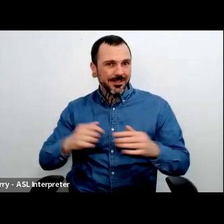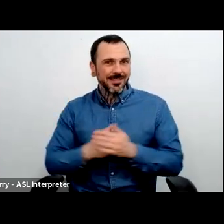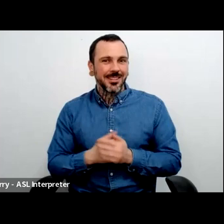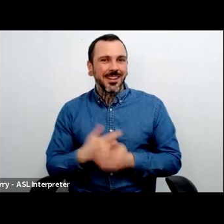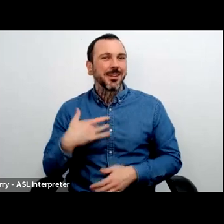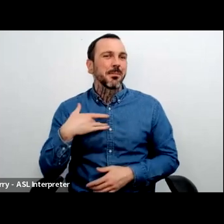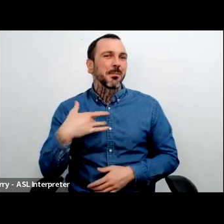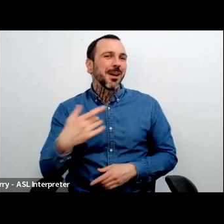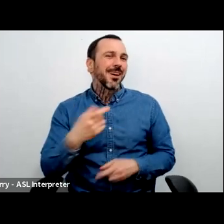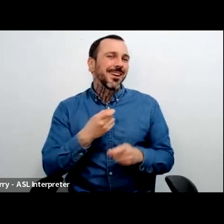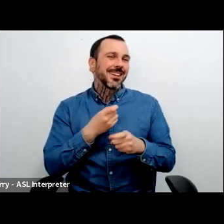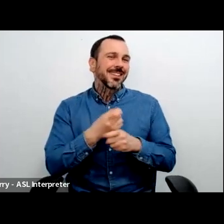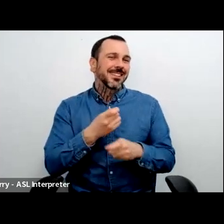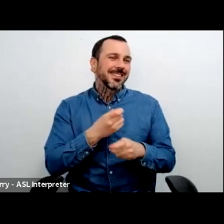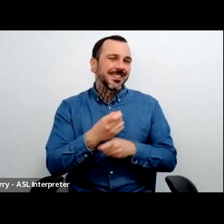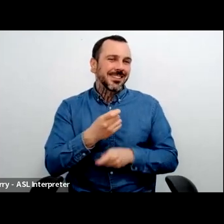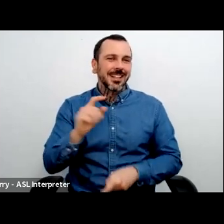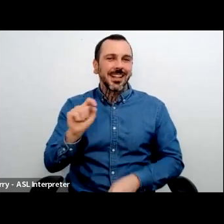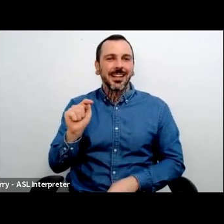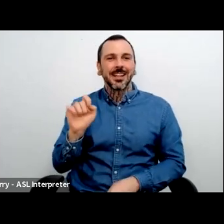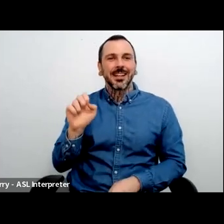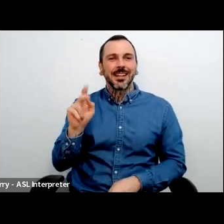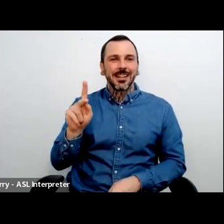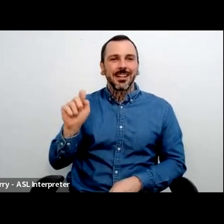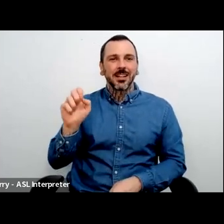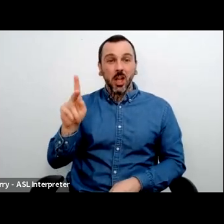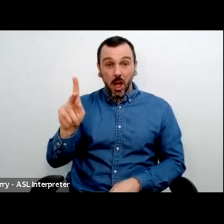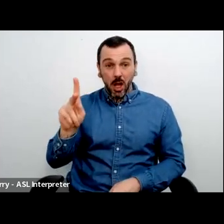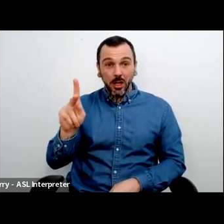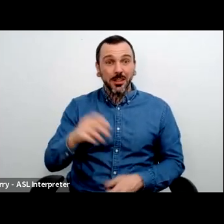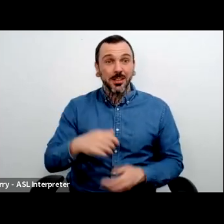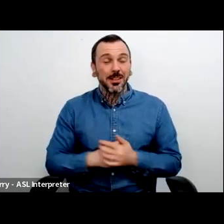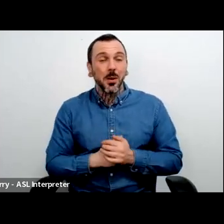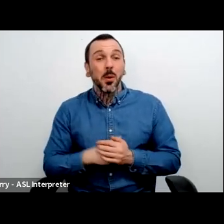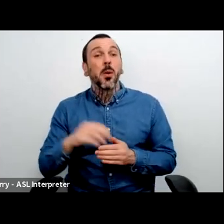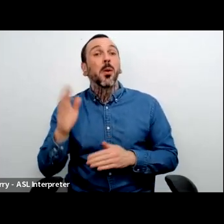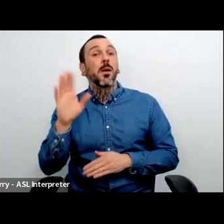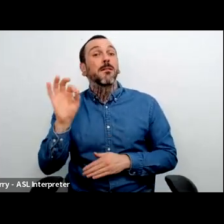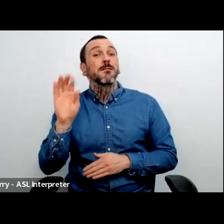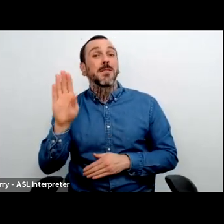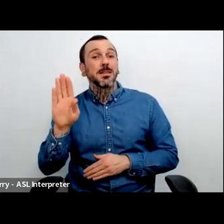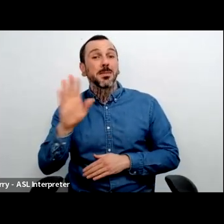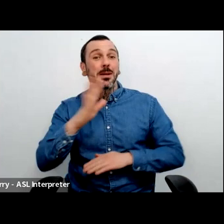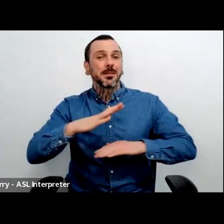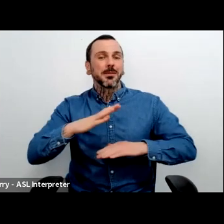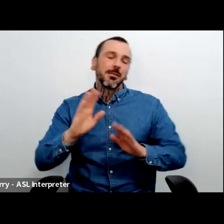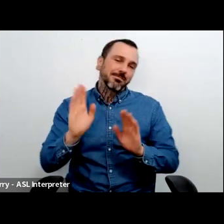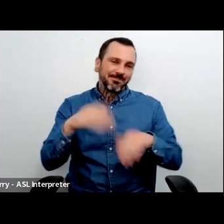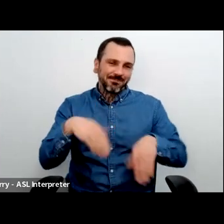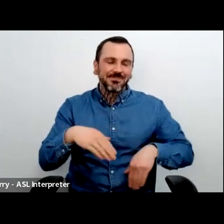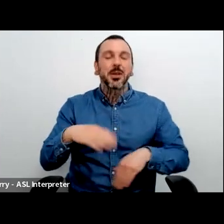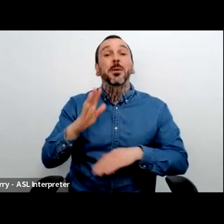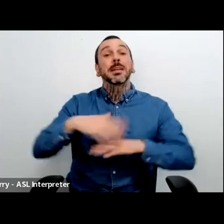Indigenous community loves Facebook. We love Facebook. I won't comment on TikTok, but